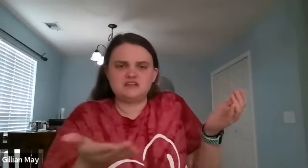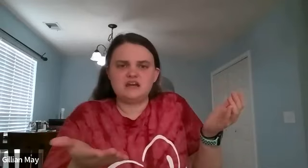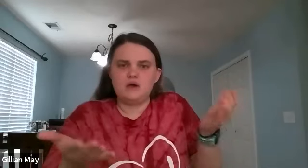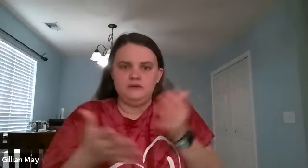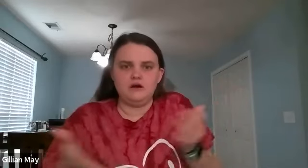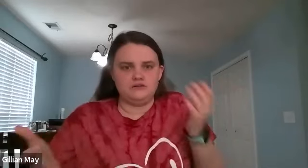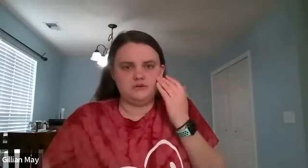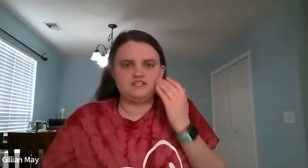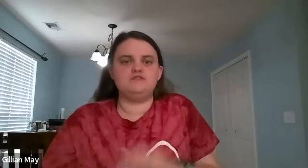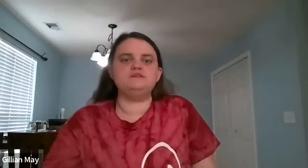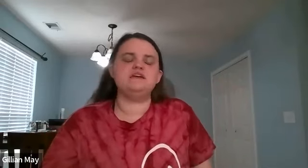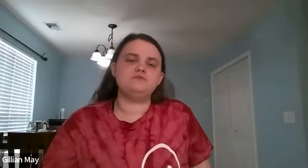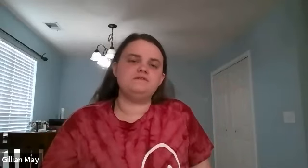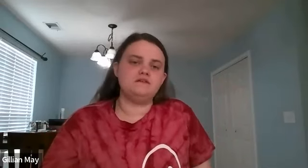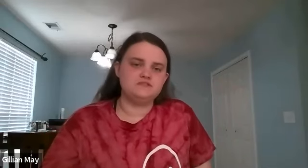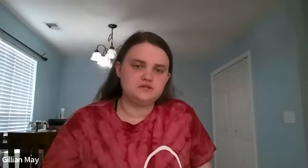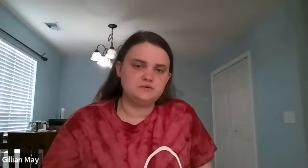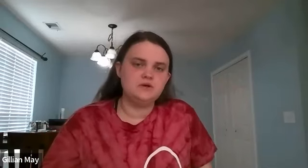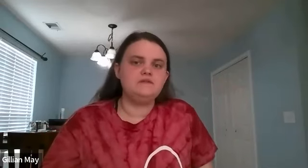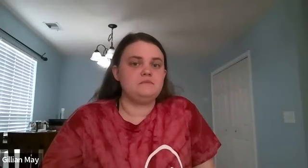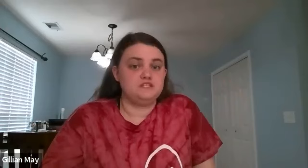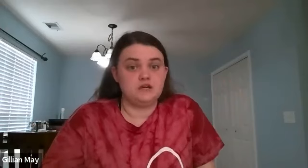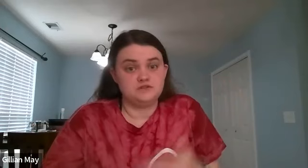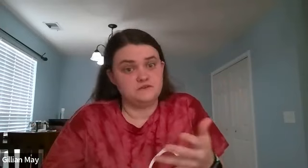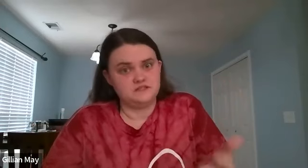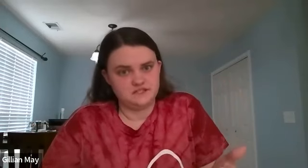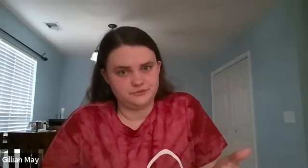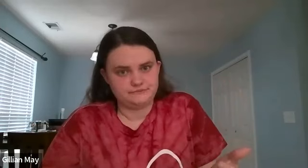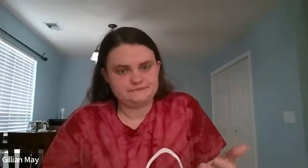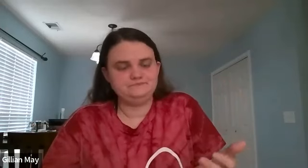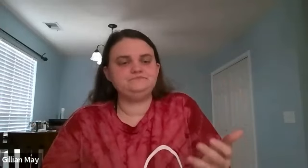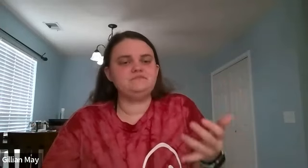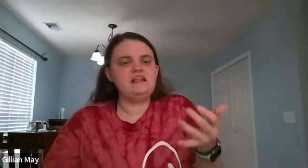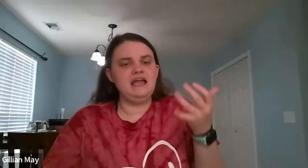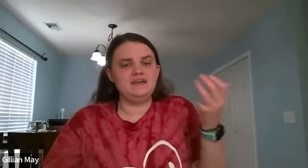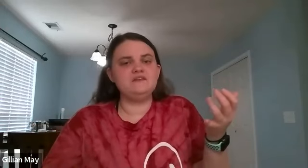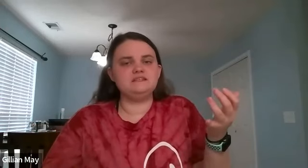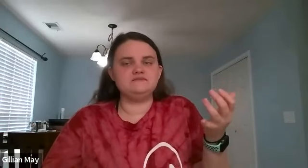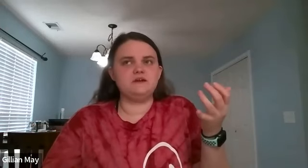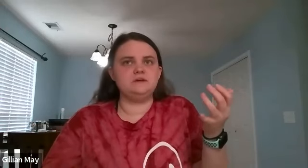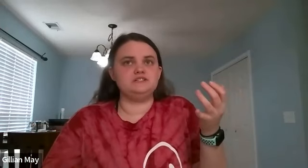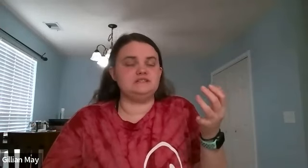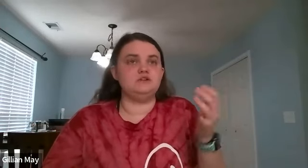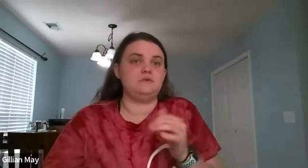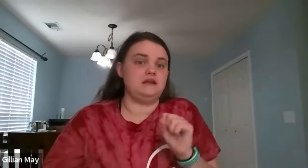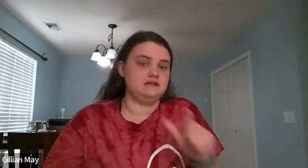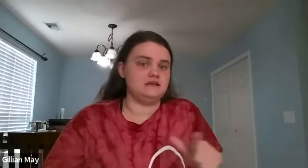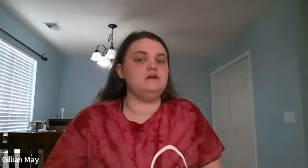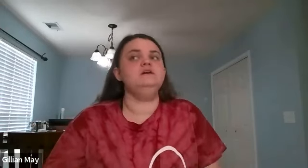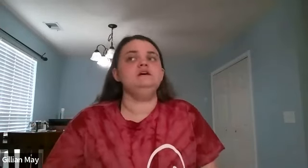kind of how we all know it is. You know, if we say 352, that means 352. And I think that's very much the similar way in ASL, is